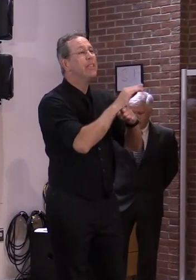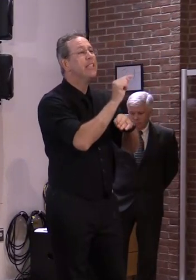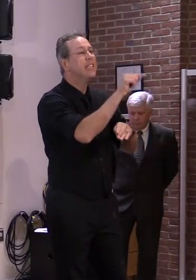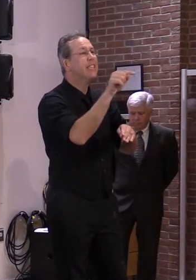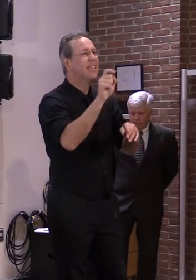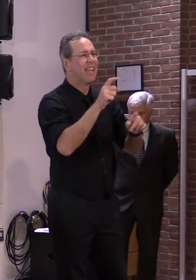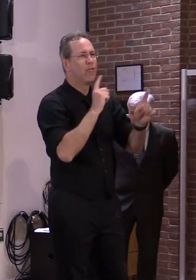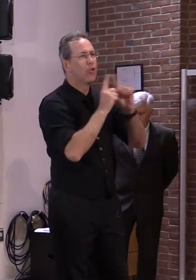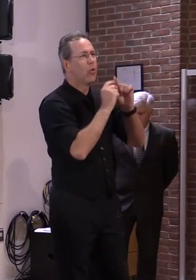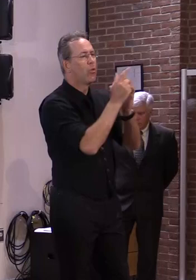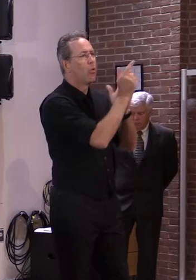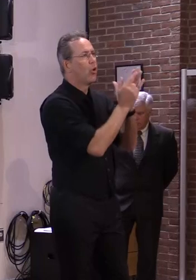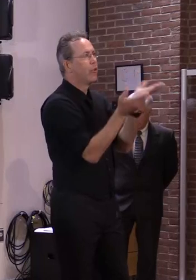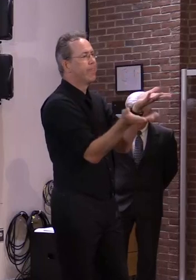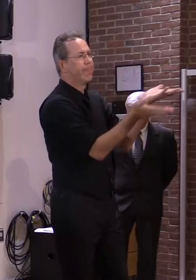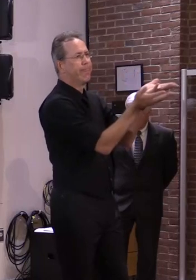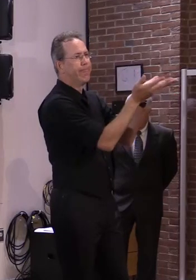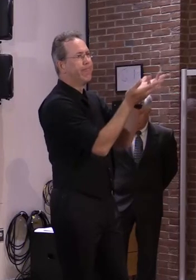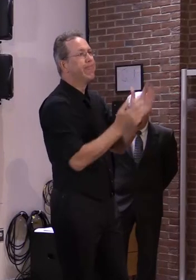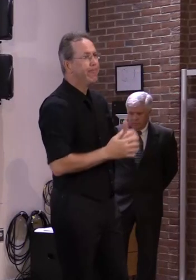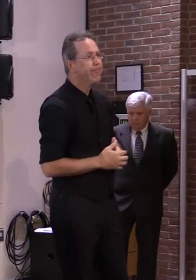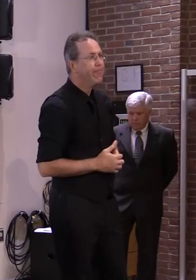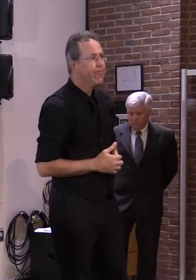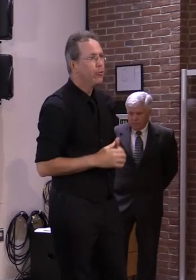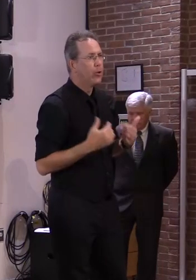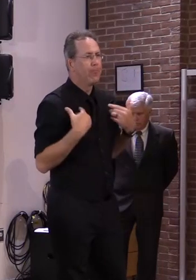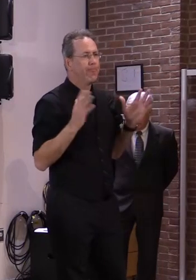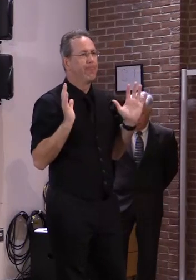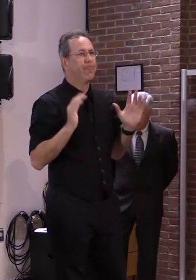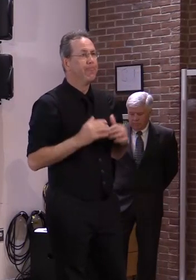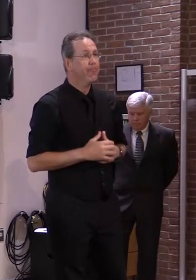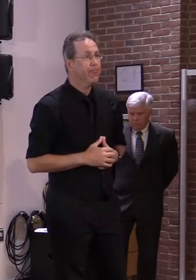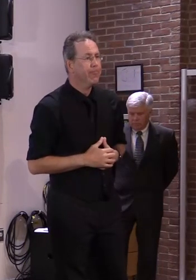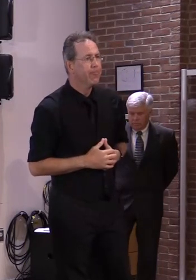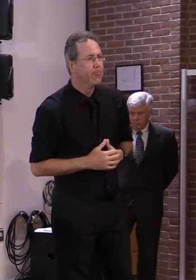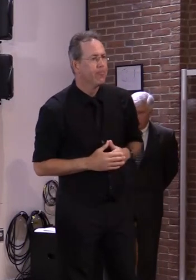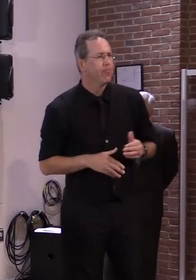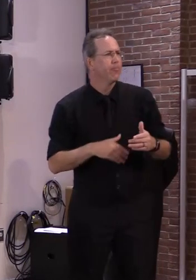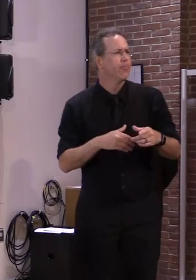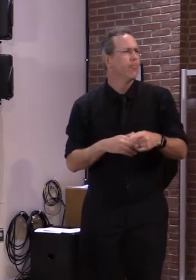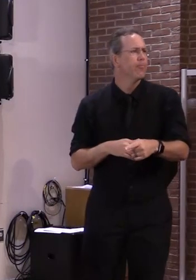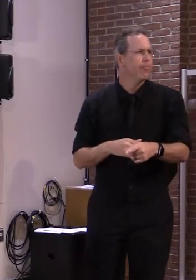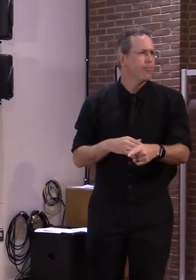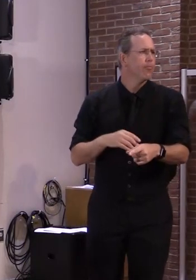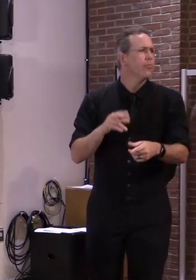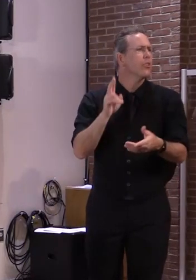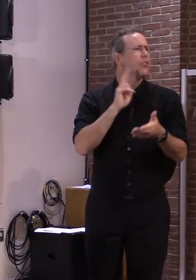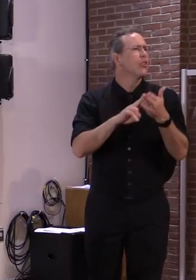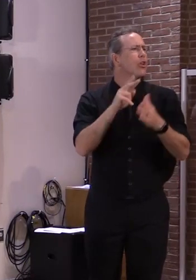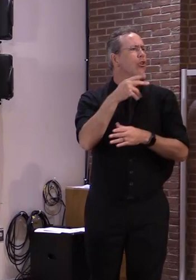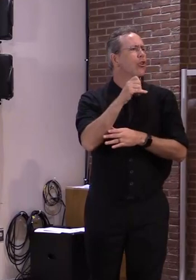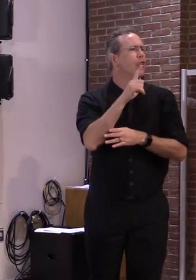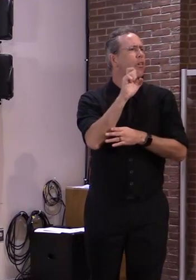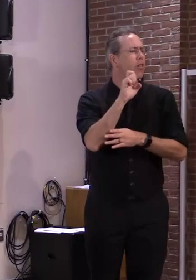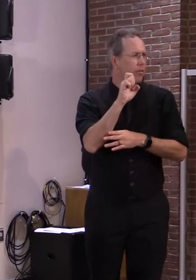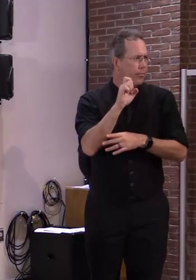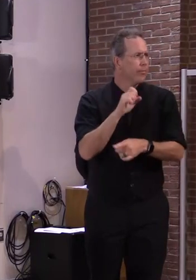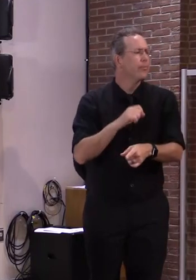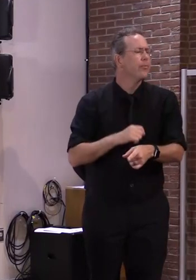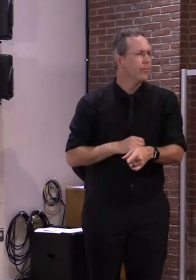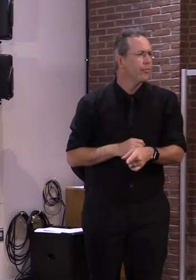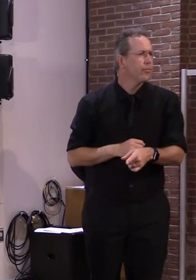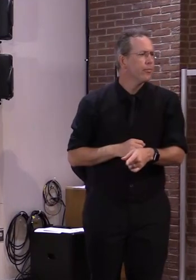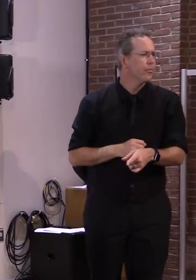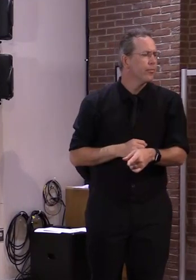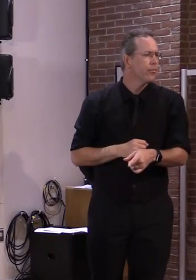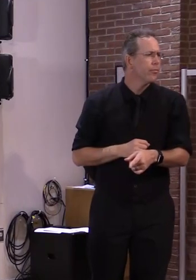Okay, thanks. And I also had a question for Secretary Curley, if she's there. I wanted to ask